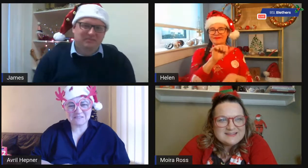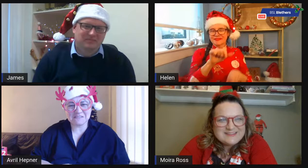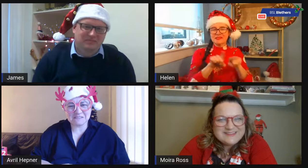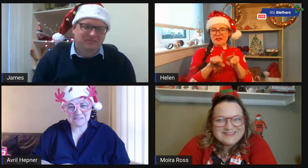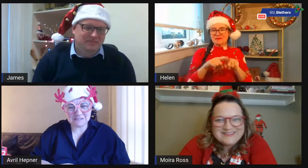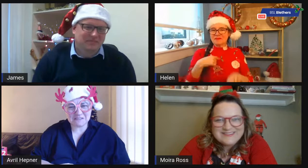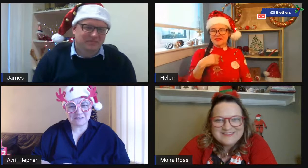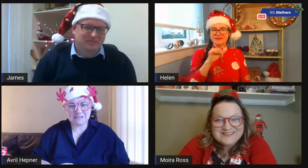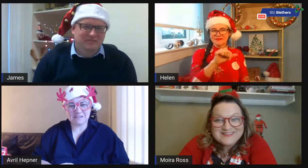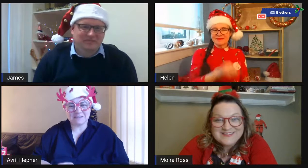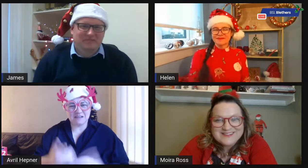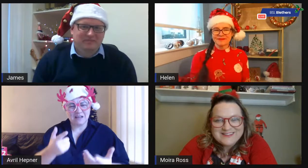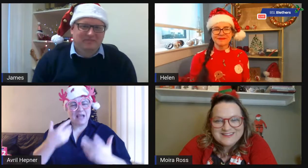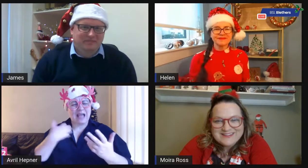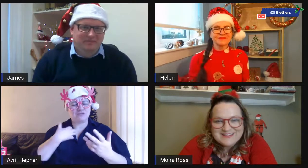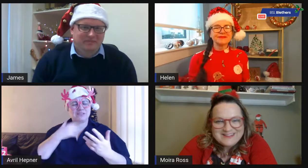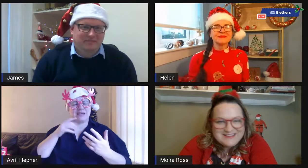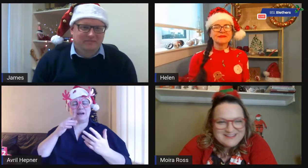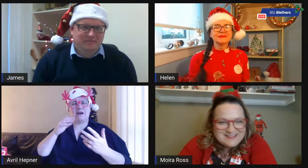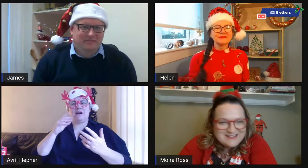Me too. Yeah, absolutely.